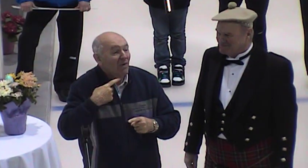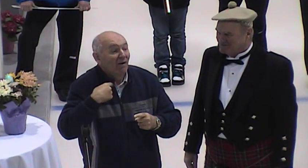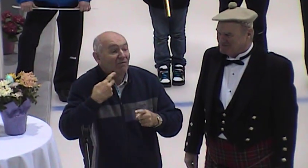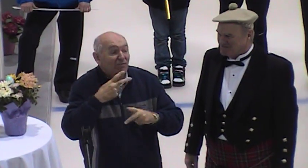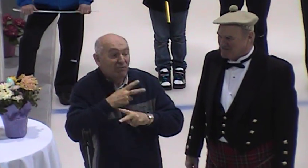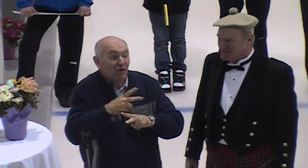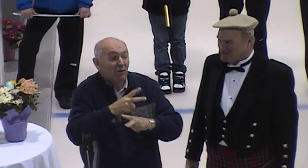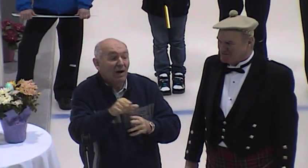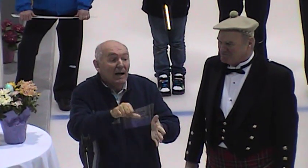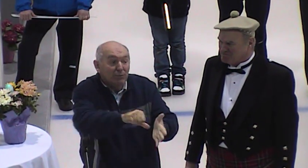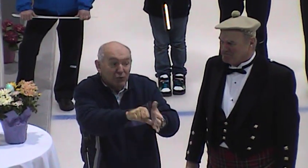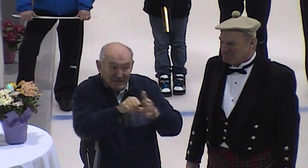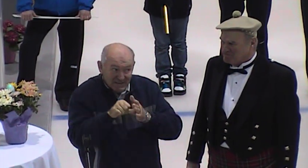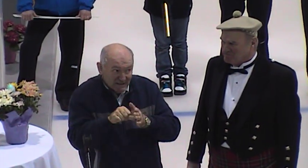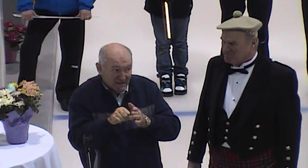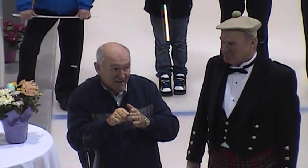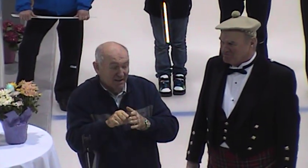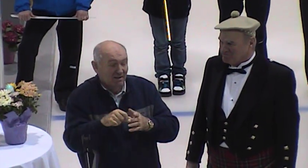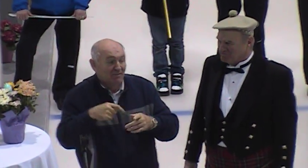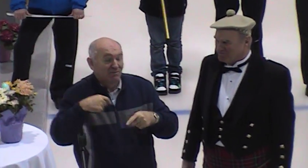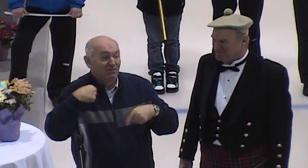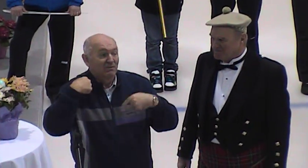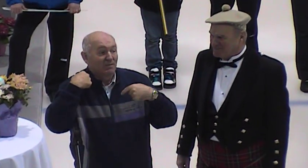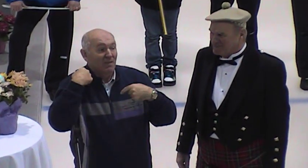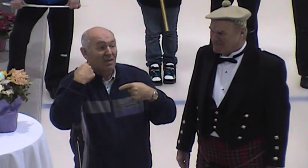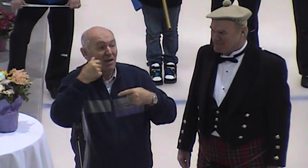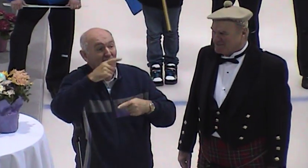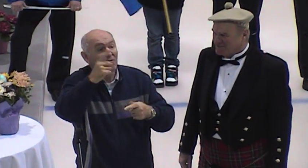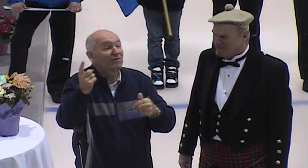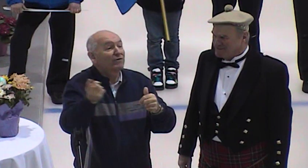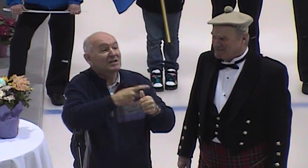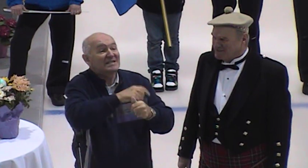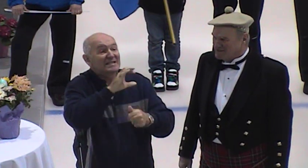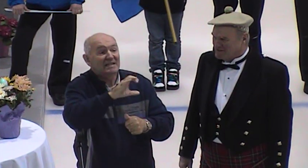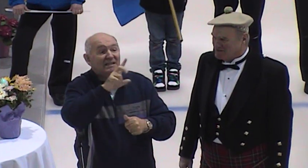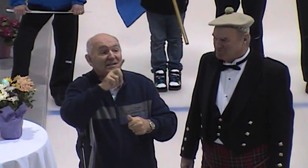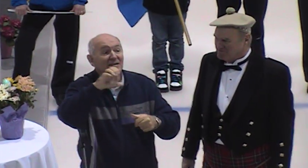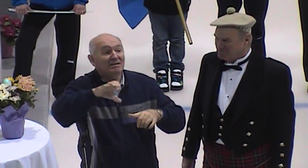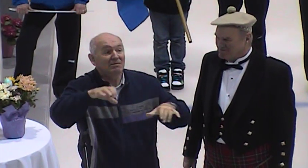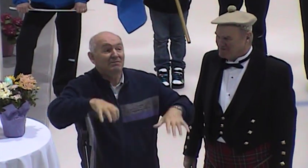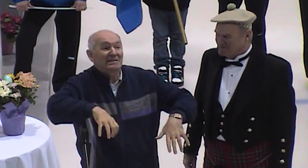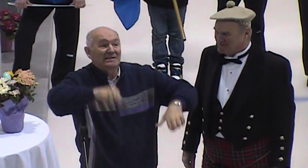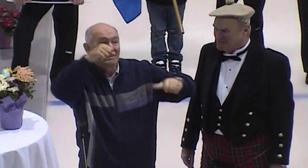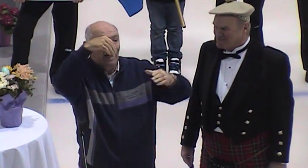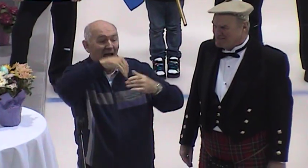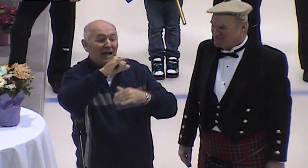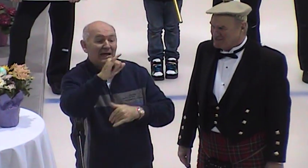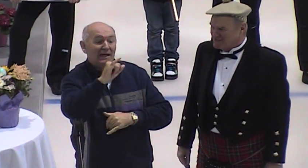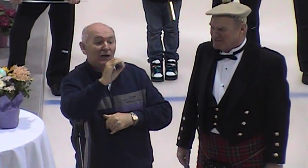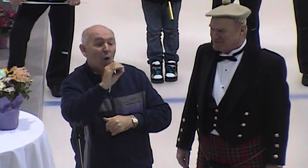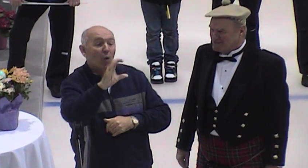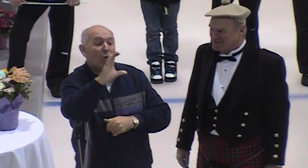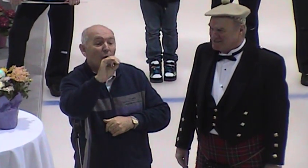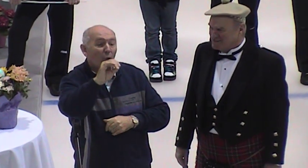me a moment to come to speak. I remember back in